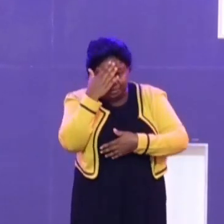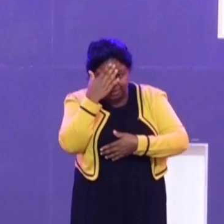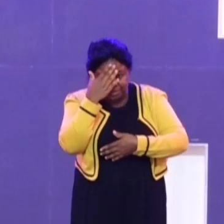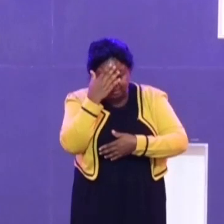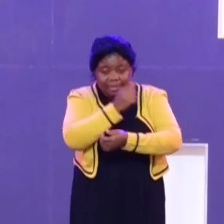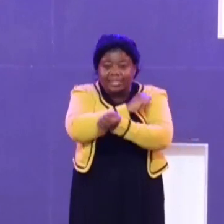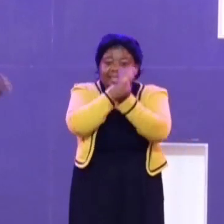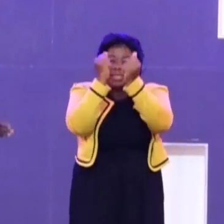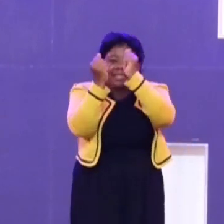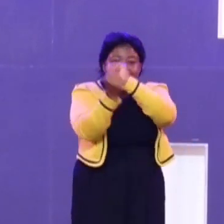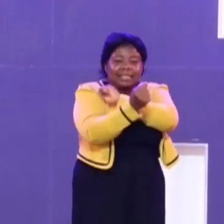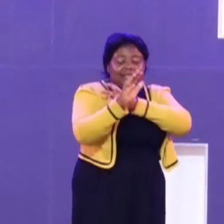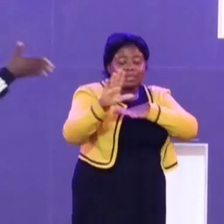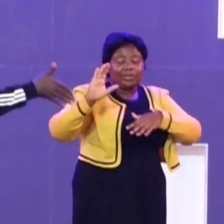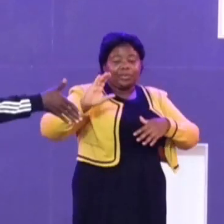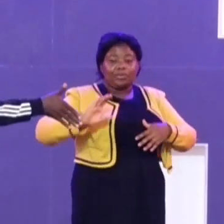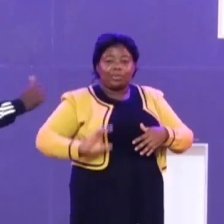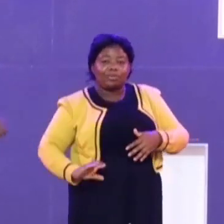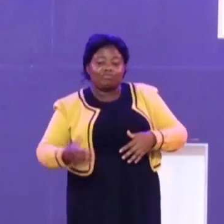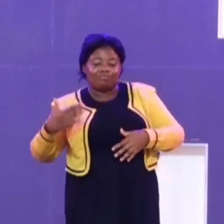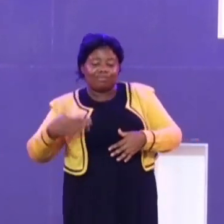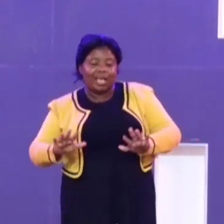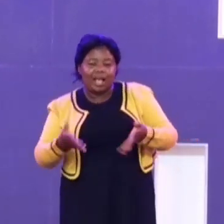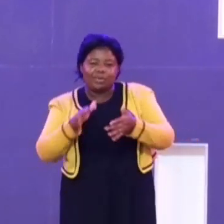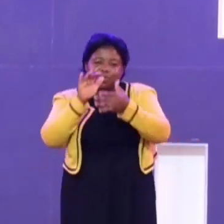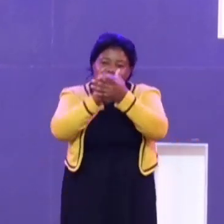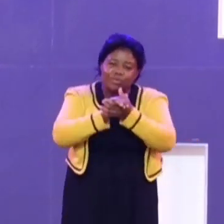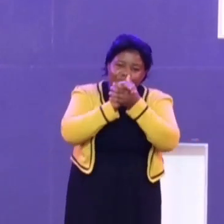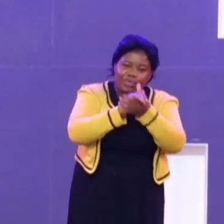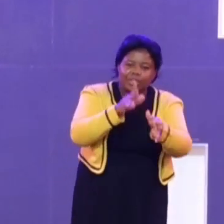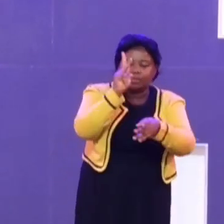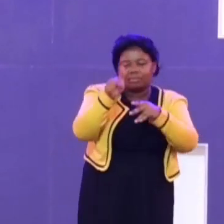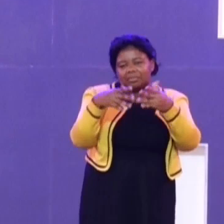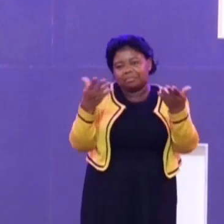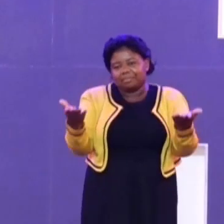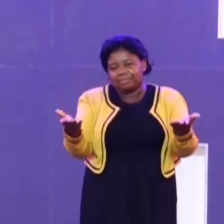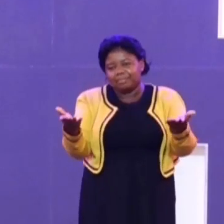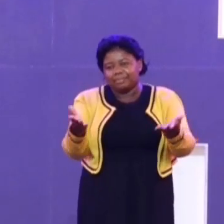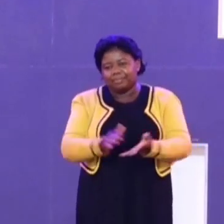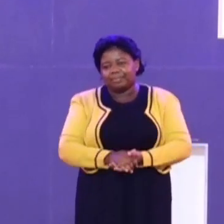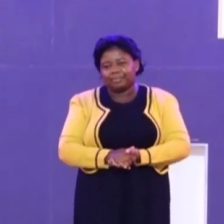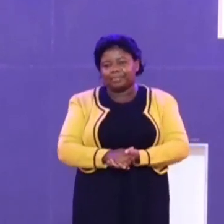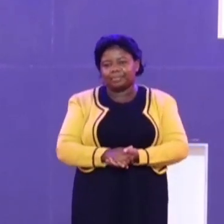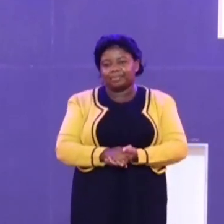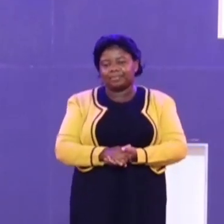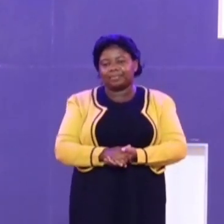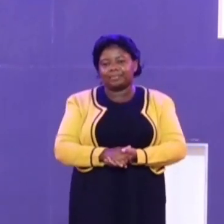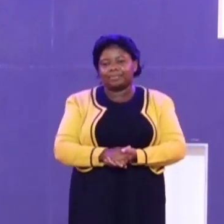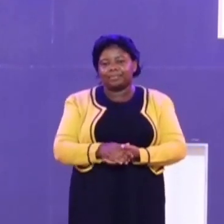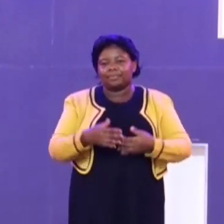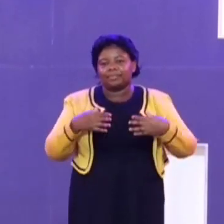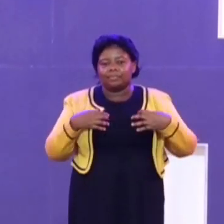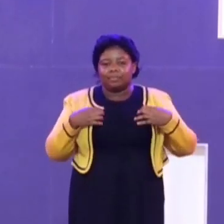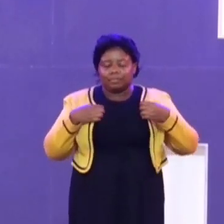to shape the way you behave, the way you give your hand to someone. Era n'obwetowaze busobola okutandika okukyusa engeri gy'oweeyisaamu engeri gy'owa